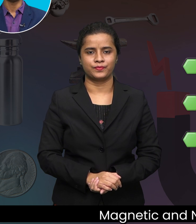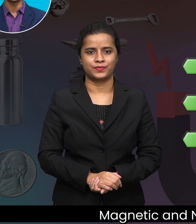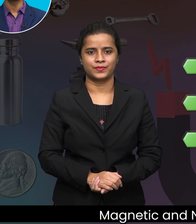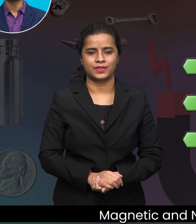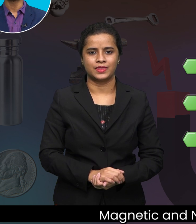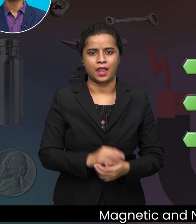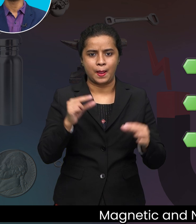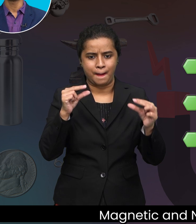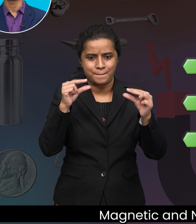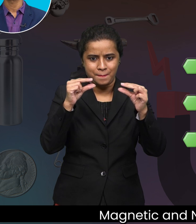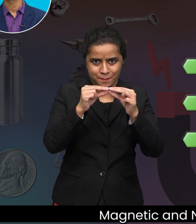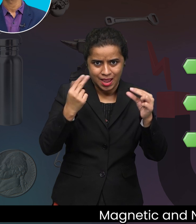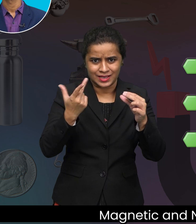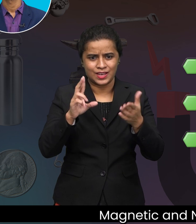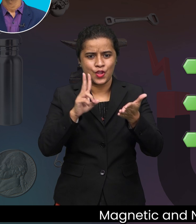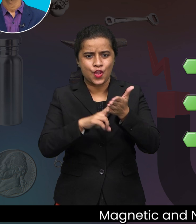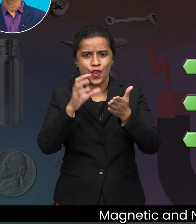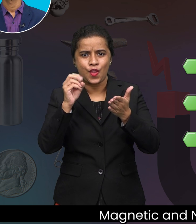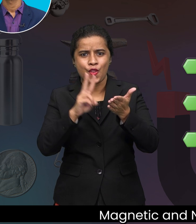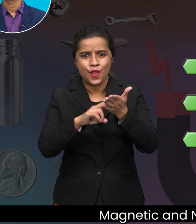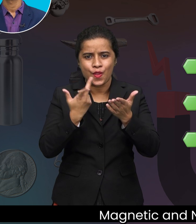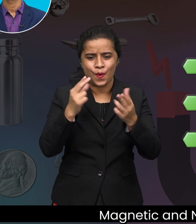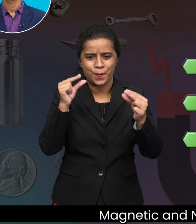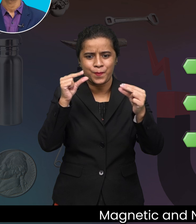magnetic and non-magnetic materials.